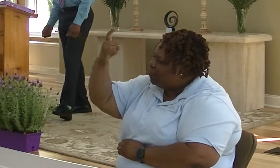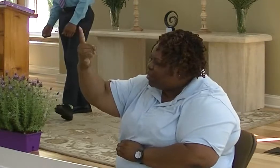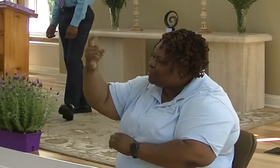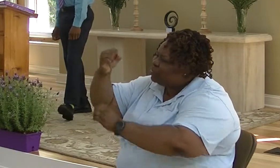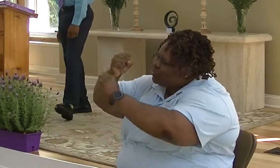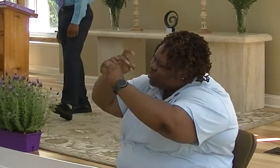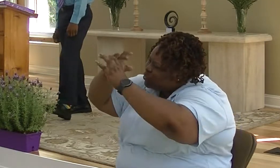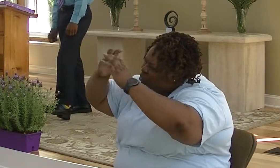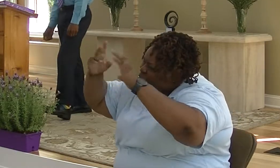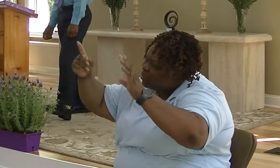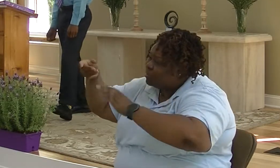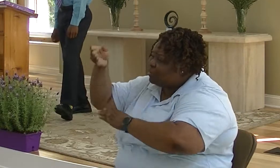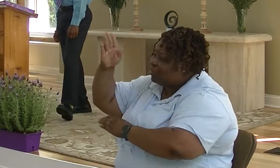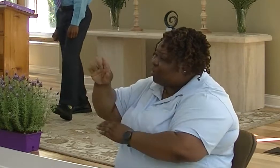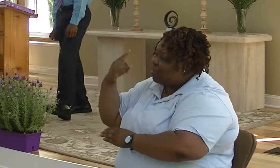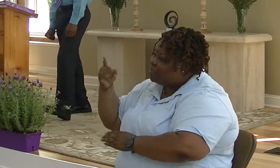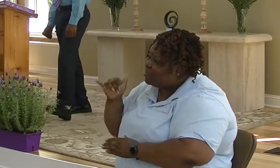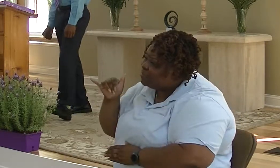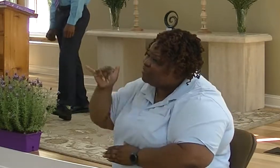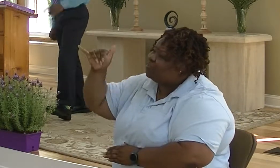the infinity of God is.